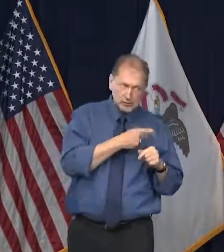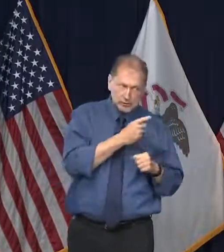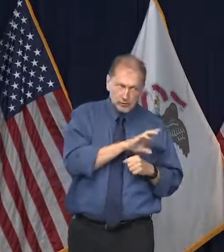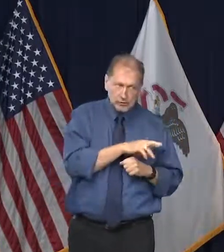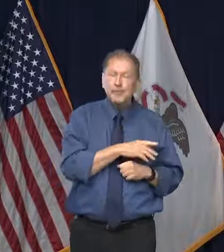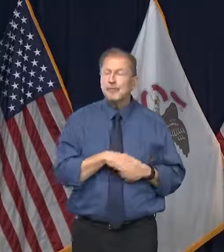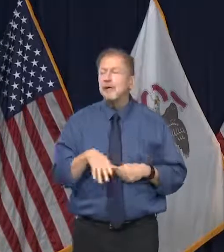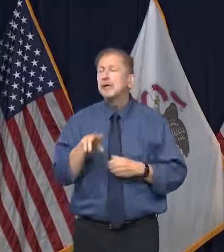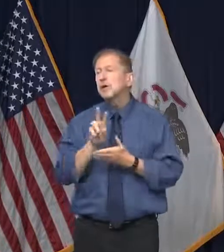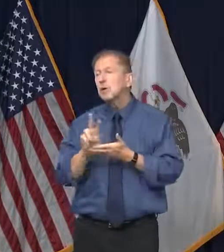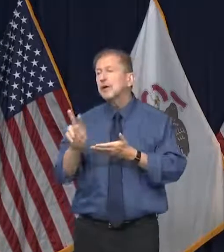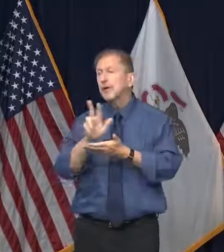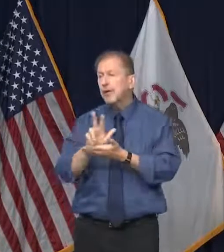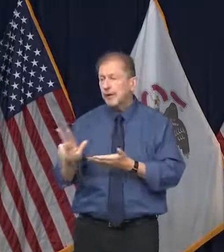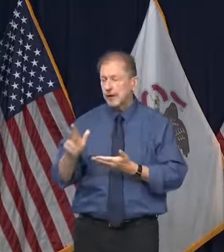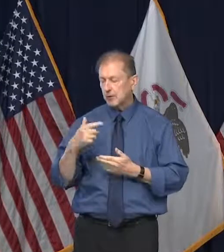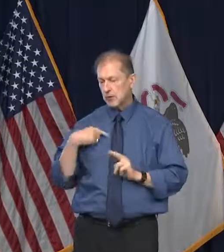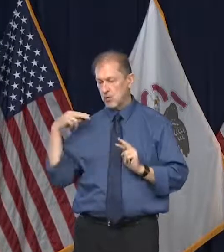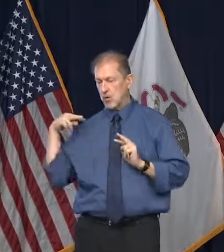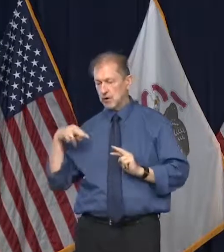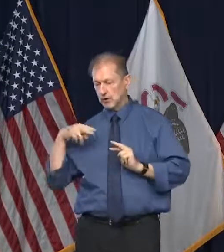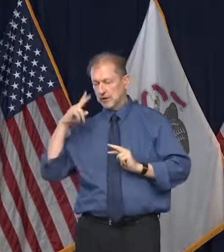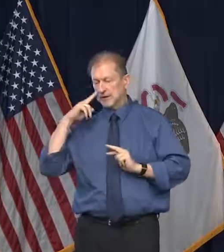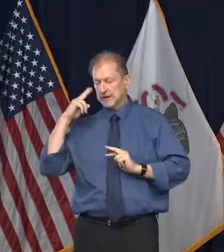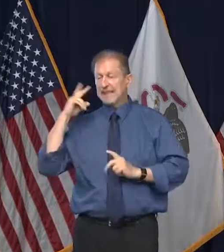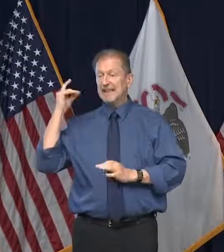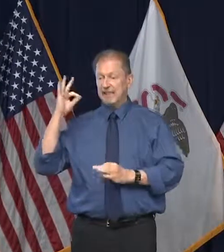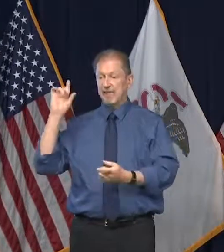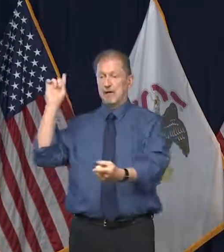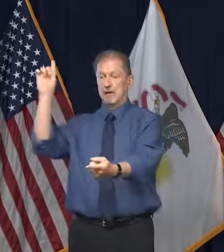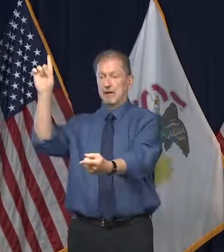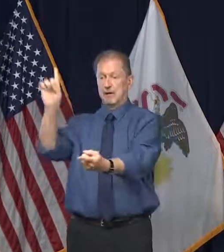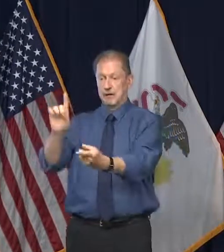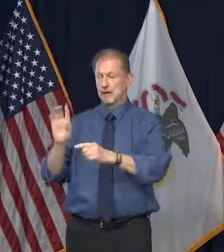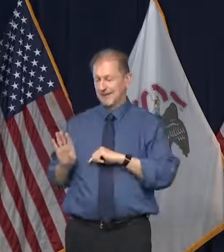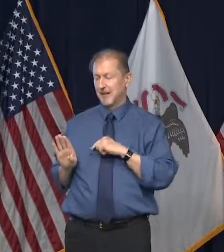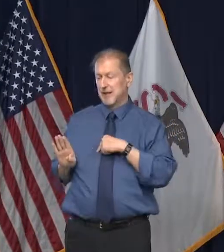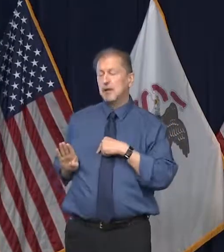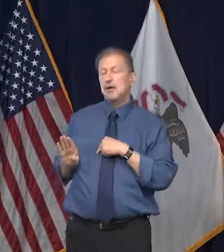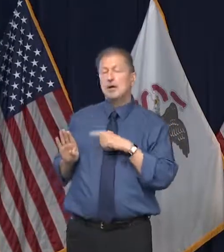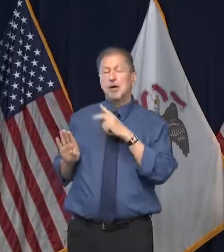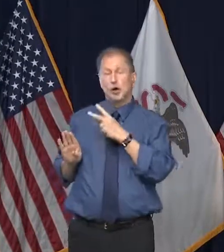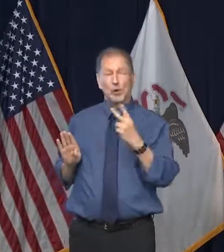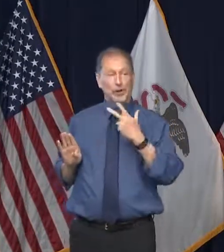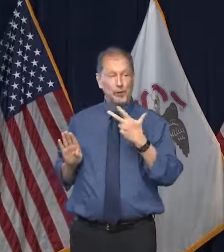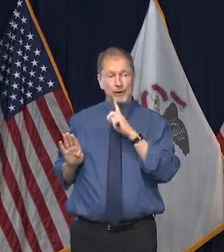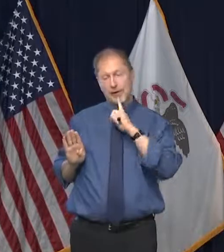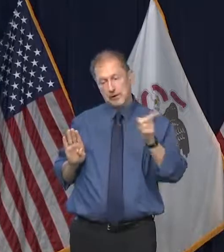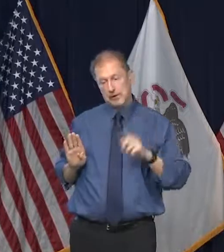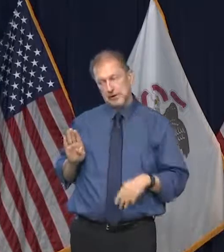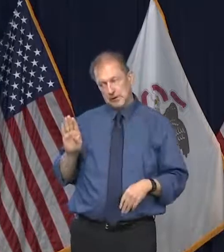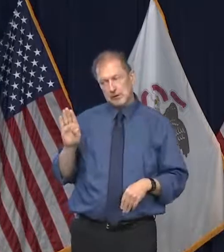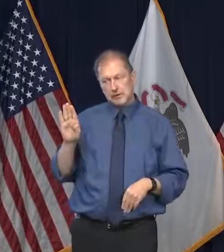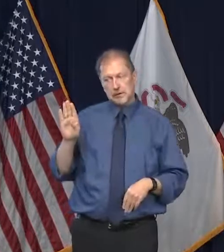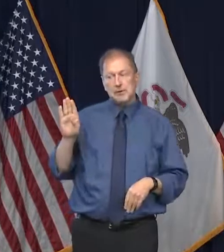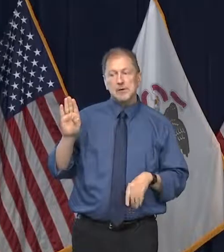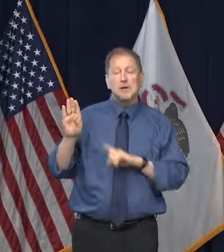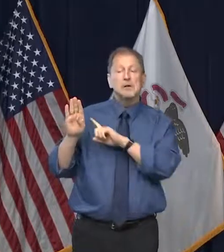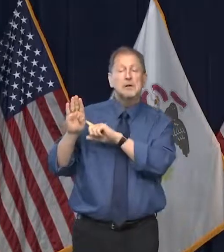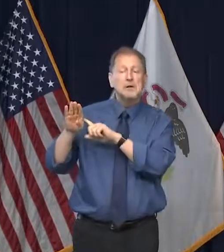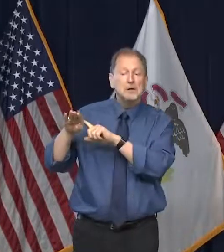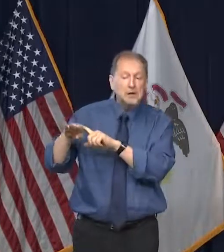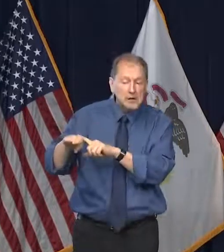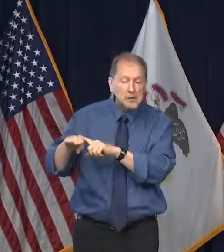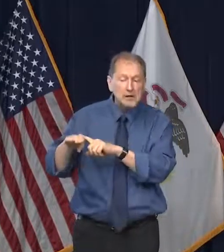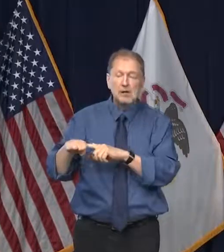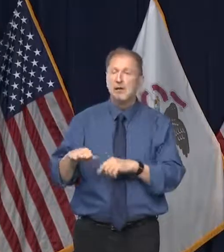weeks is at least a time in which you can start to see, is there a bend in the curve? What's happening? By the way, the virus, it